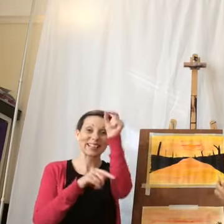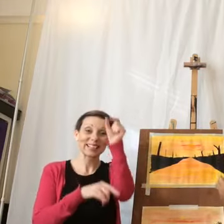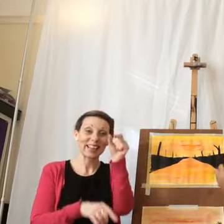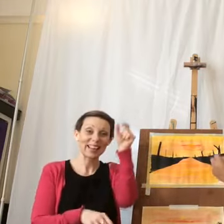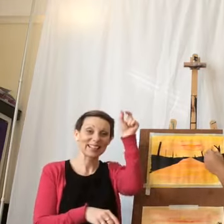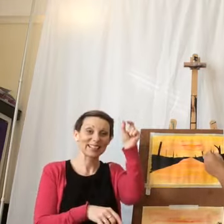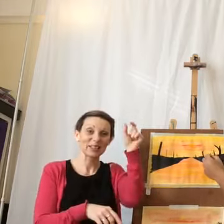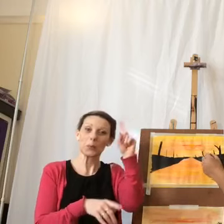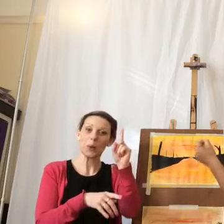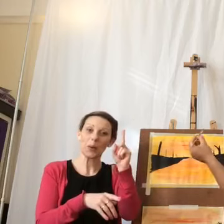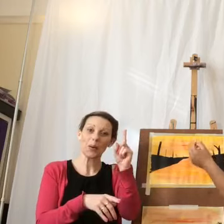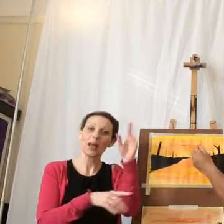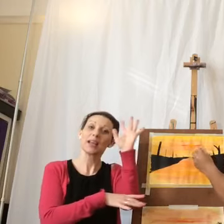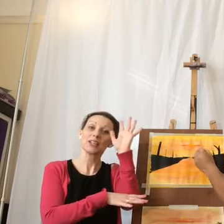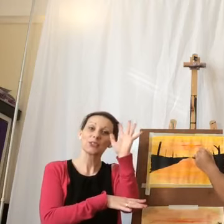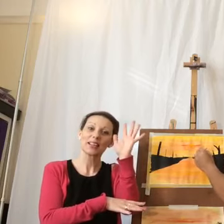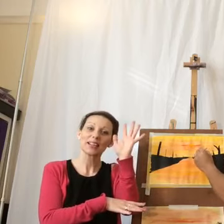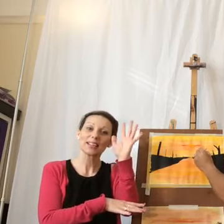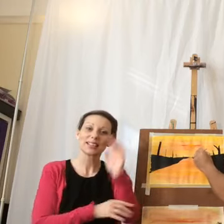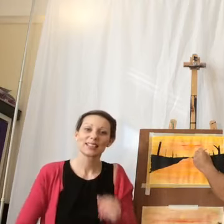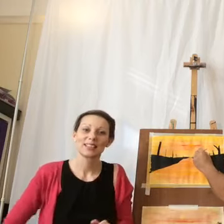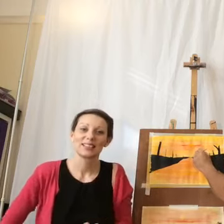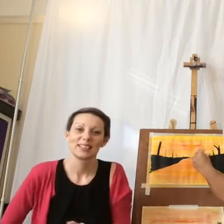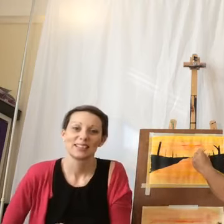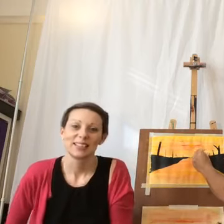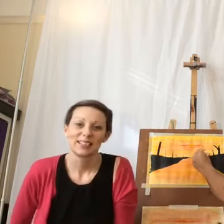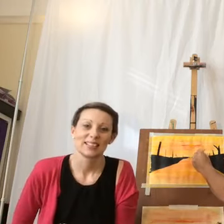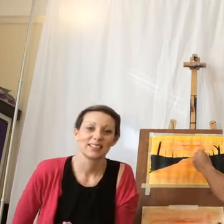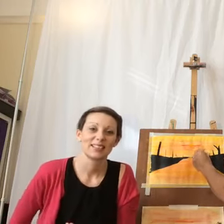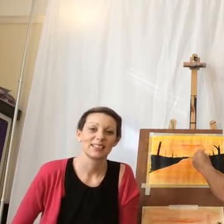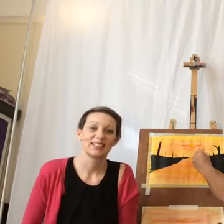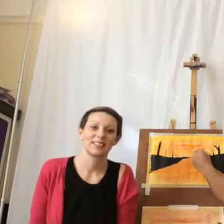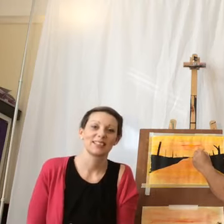guessed that though. They're a bright lot.